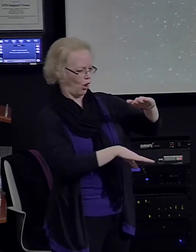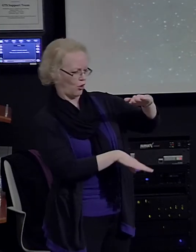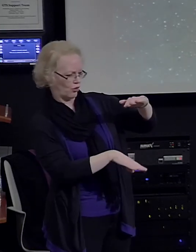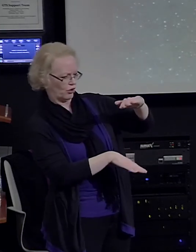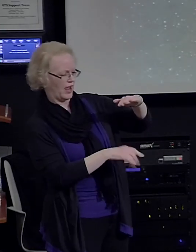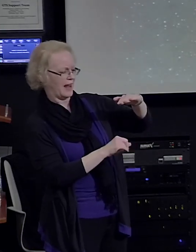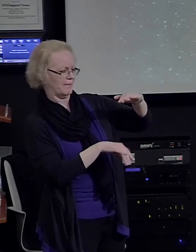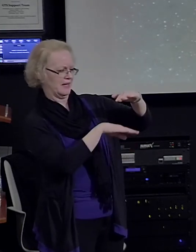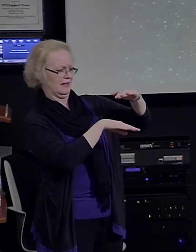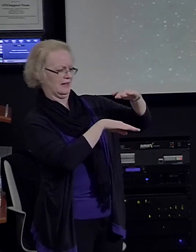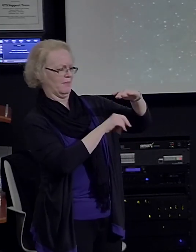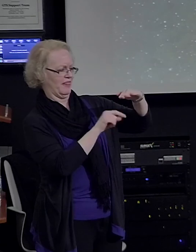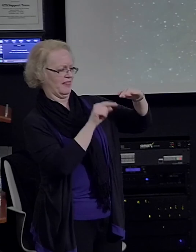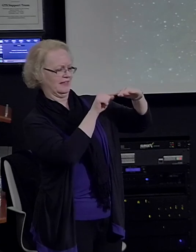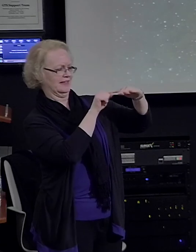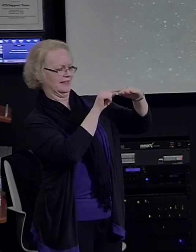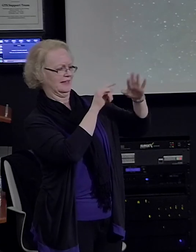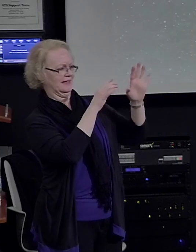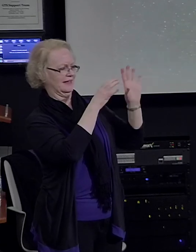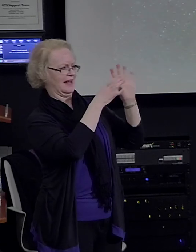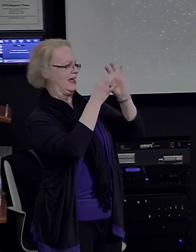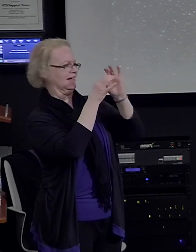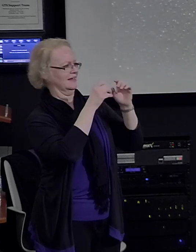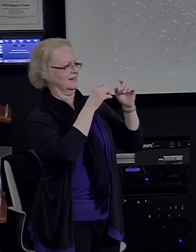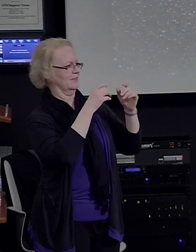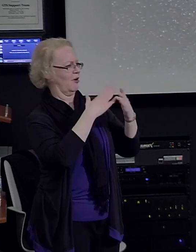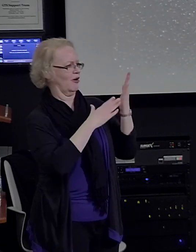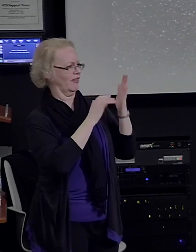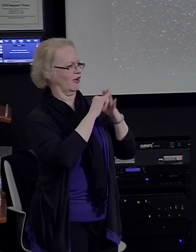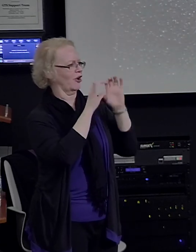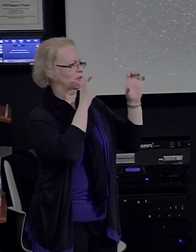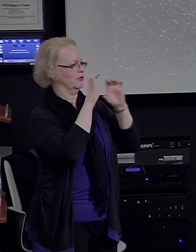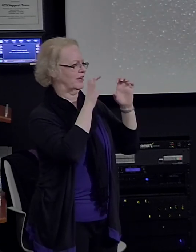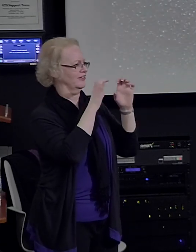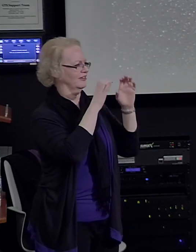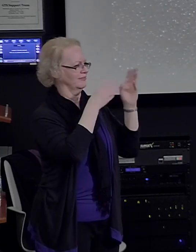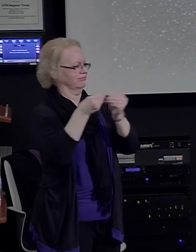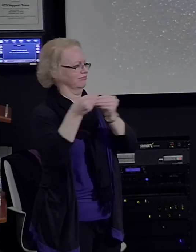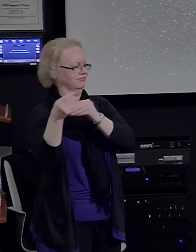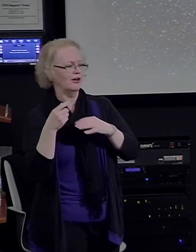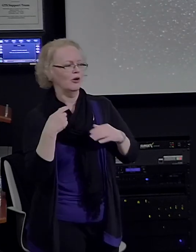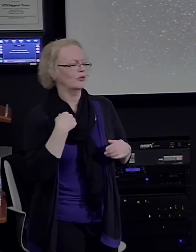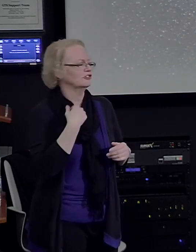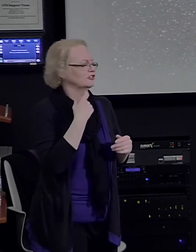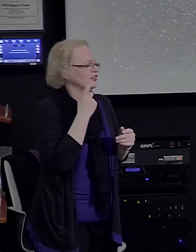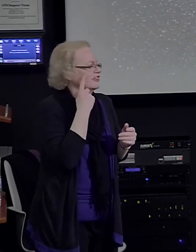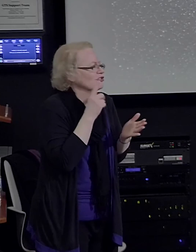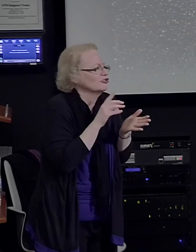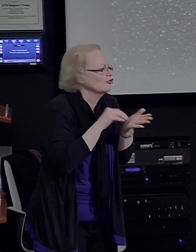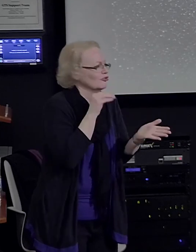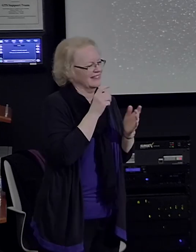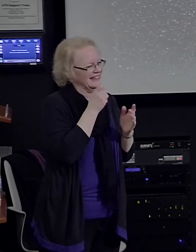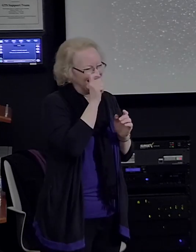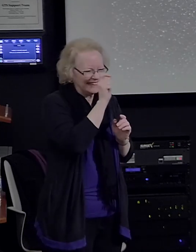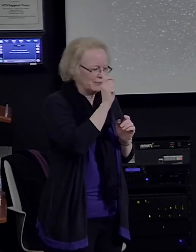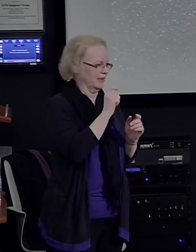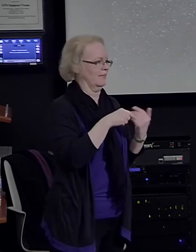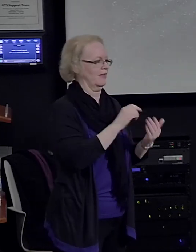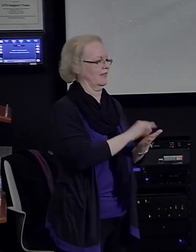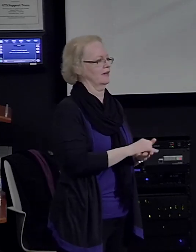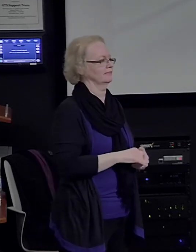medium level but that connecting part where the communication happens we're just beginning to learn a little bit about that so